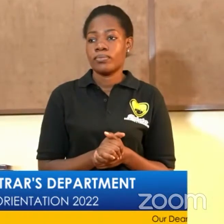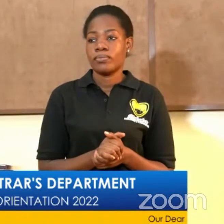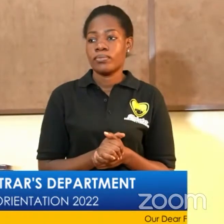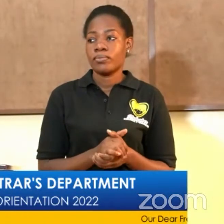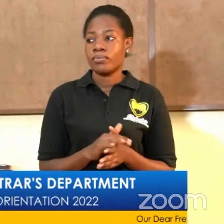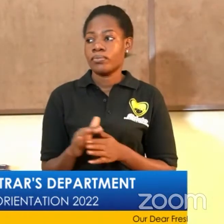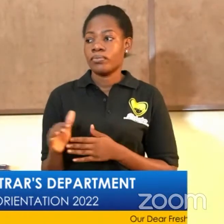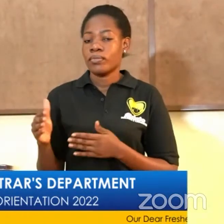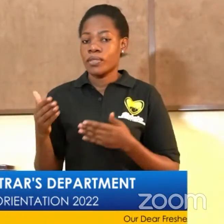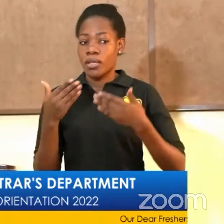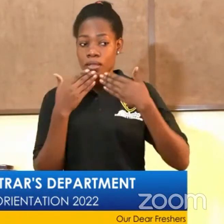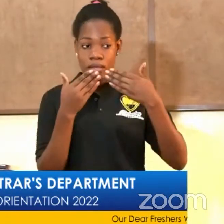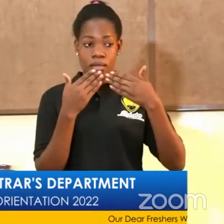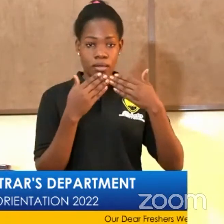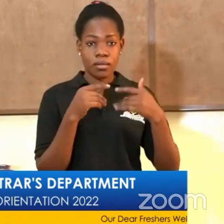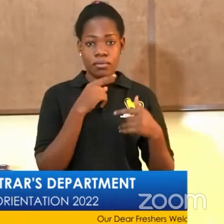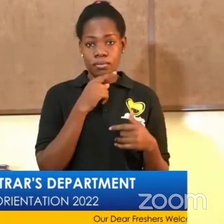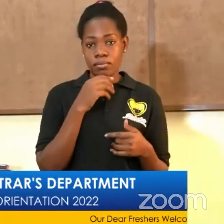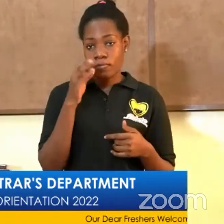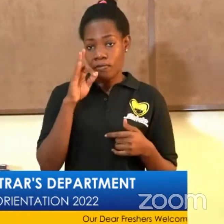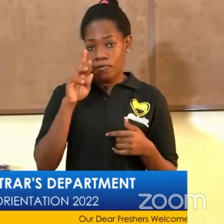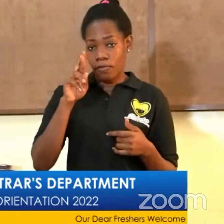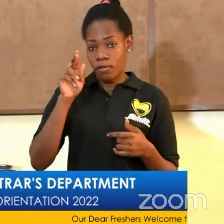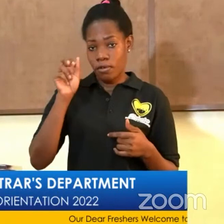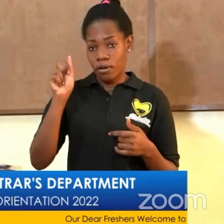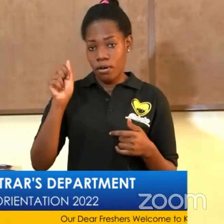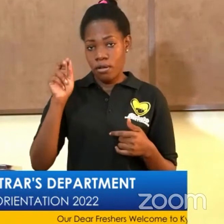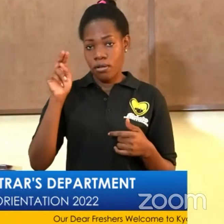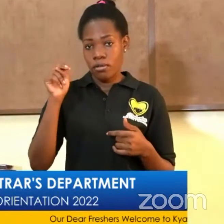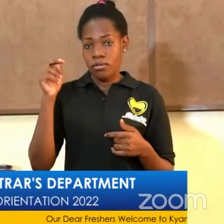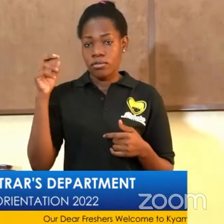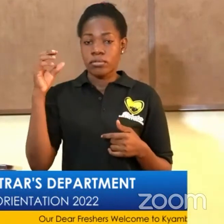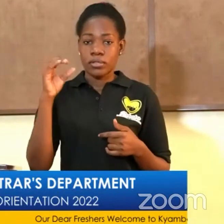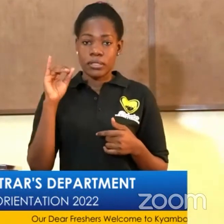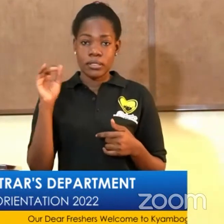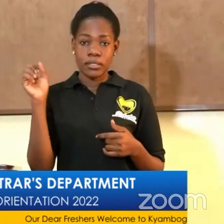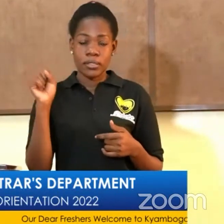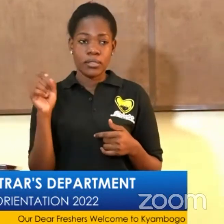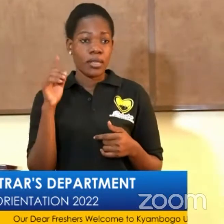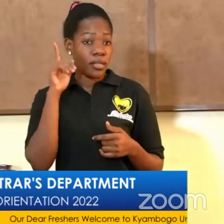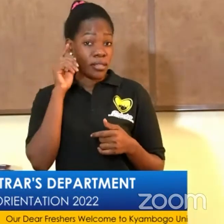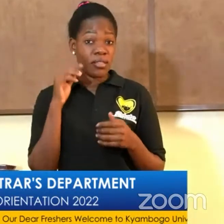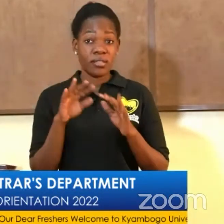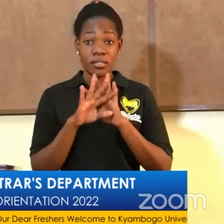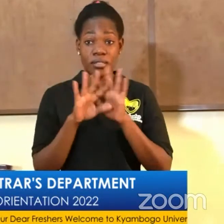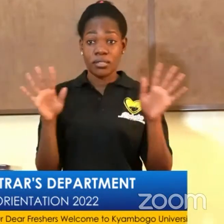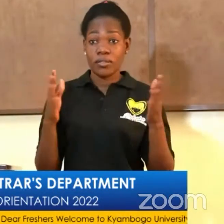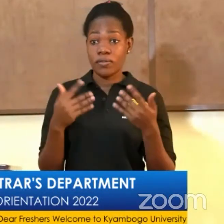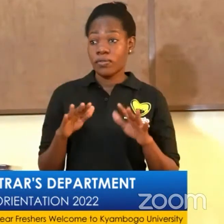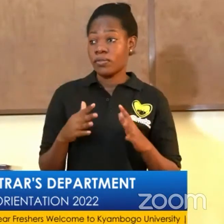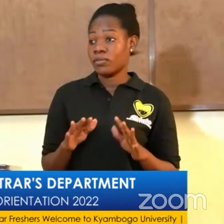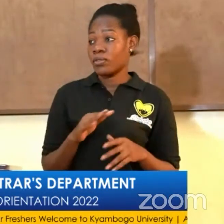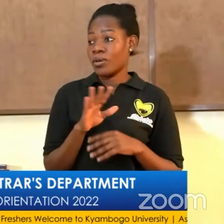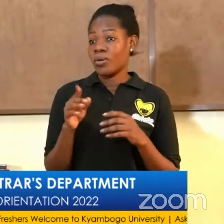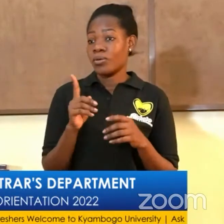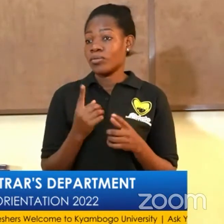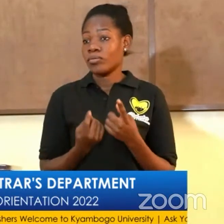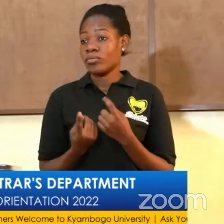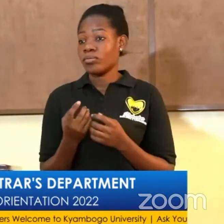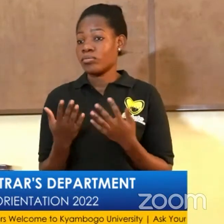Thank you very much, Francis. I think that is clear. We have finished all the questions that you've posted to